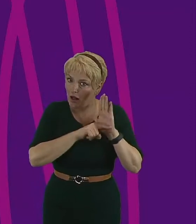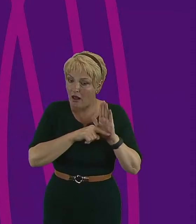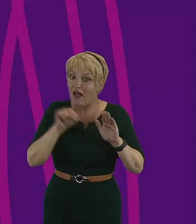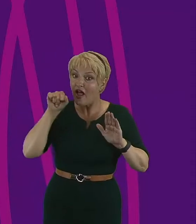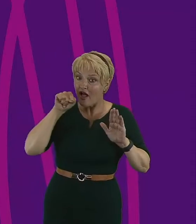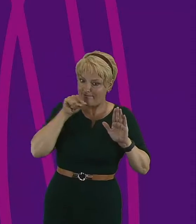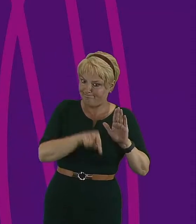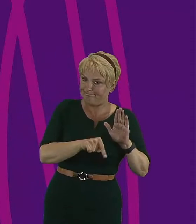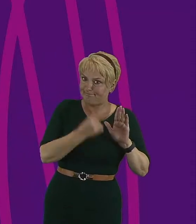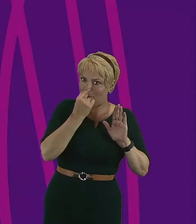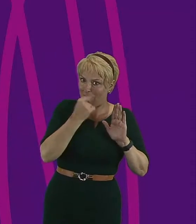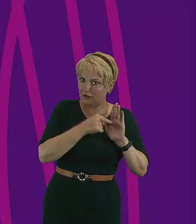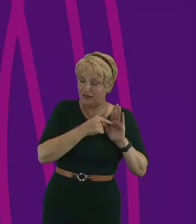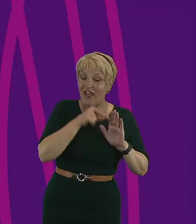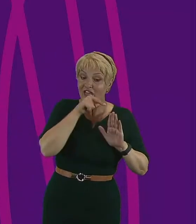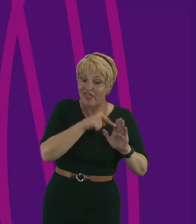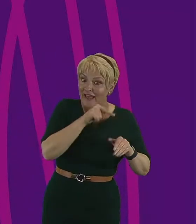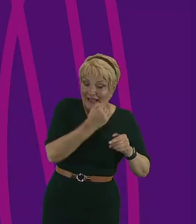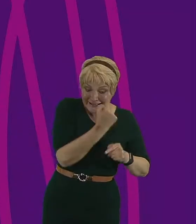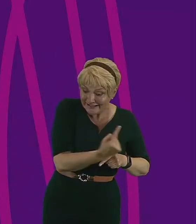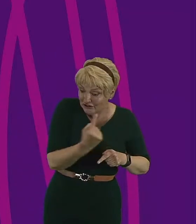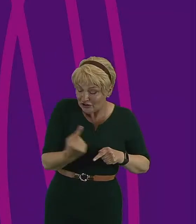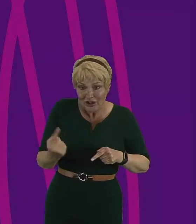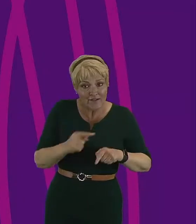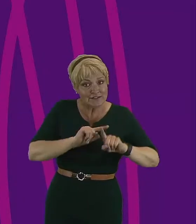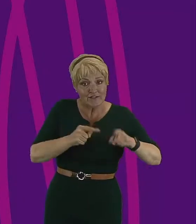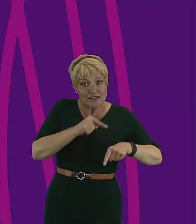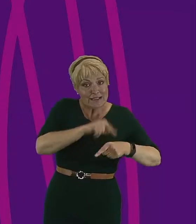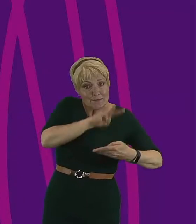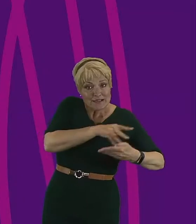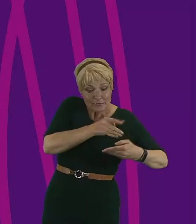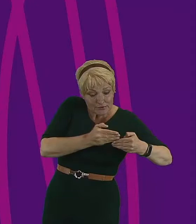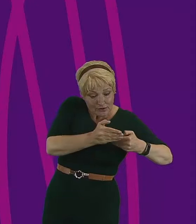timetable, and the timetable does not suit